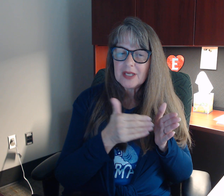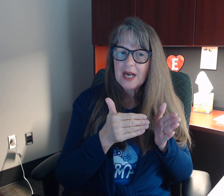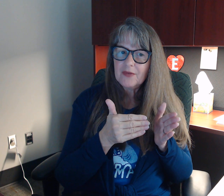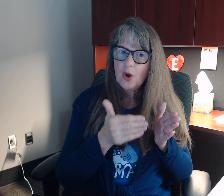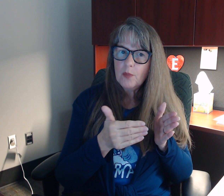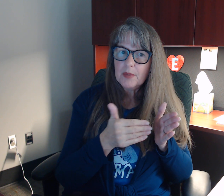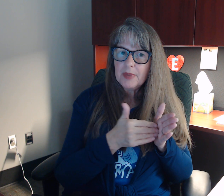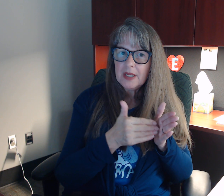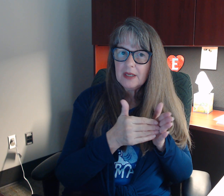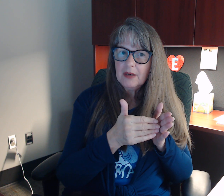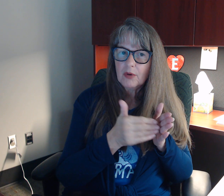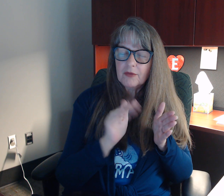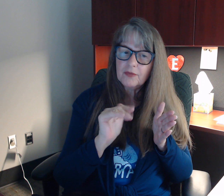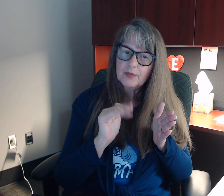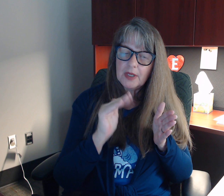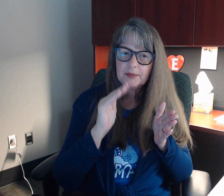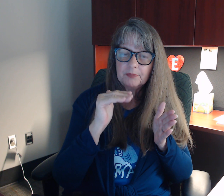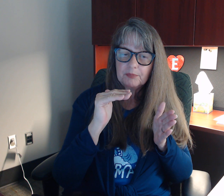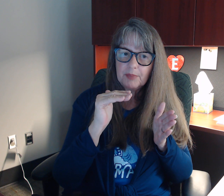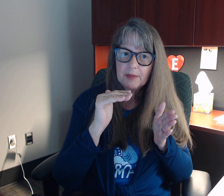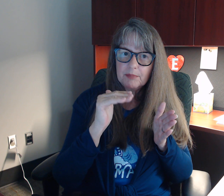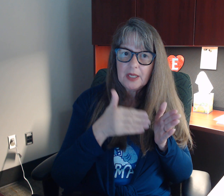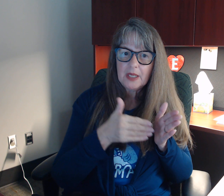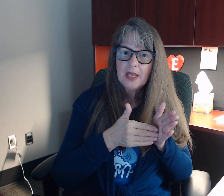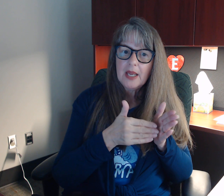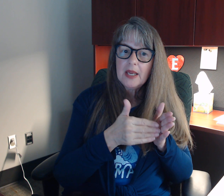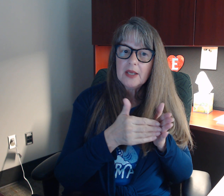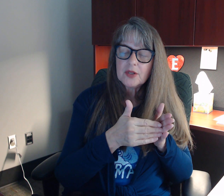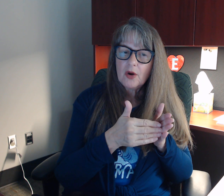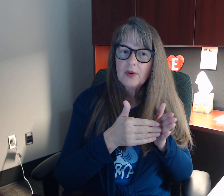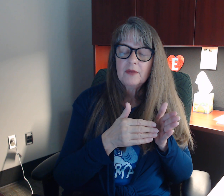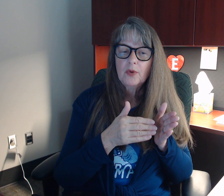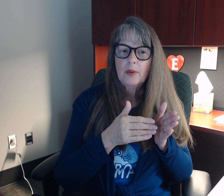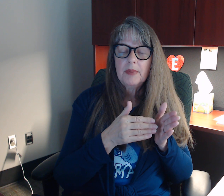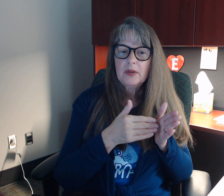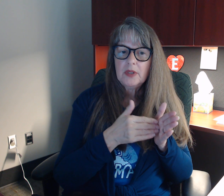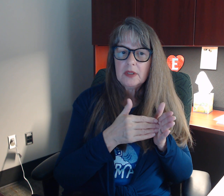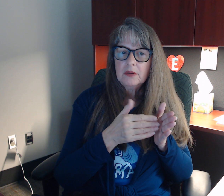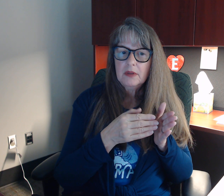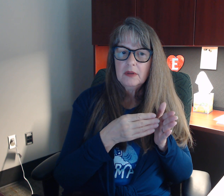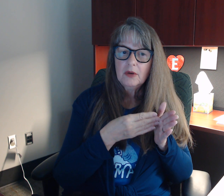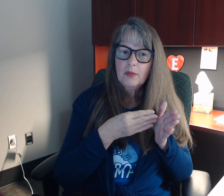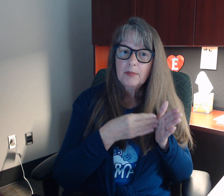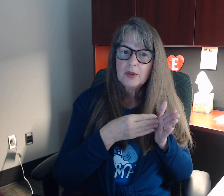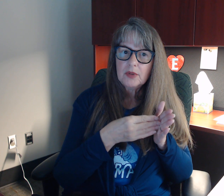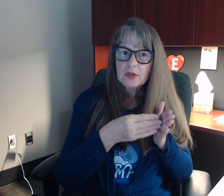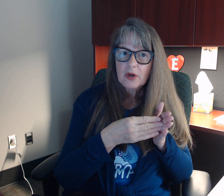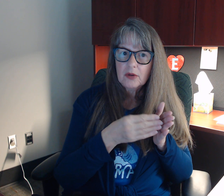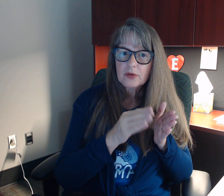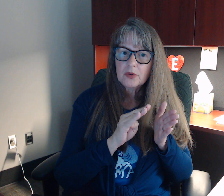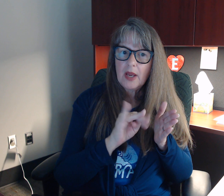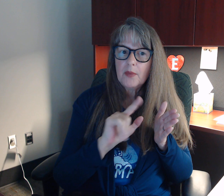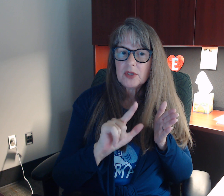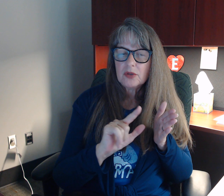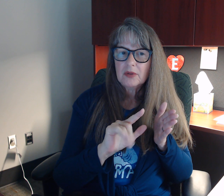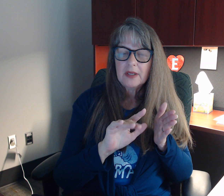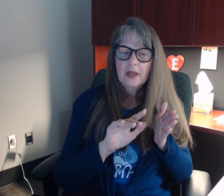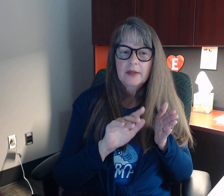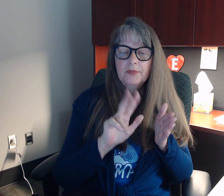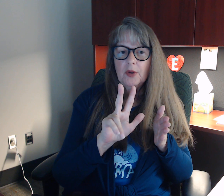of an open B or bent B. It's already for a billion, $1 billion. I always do like,